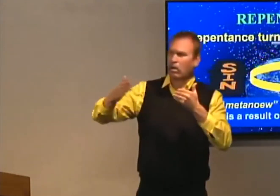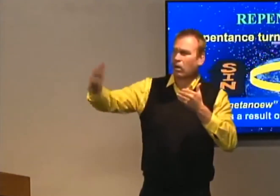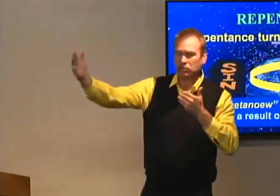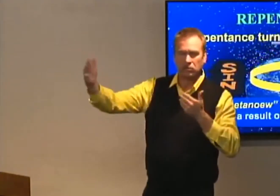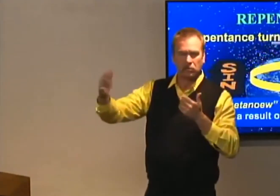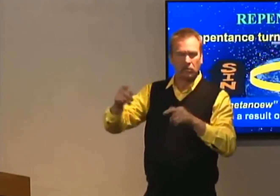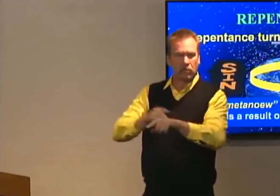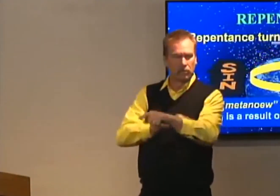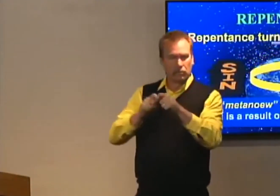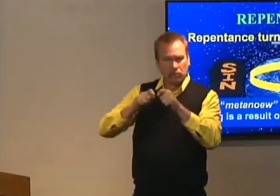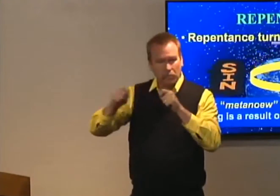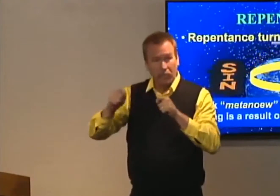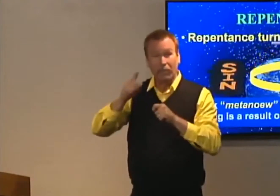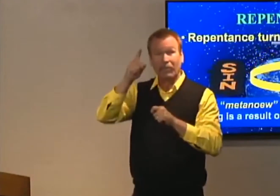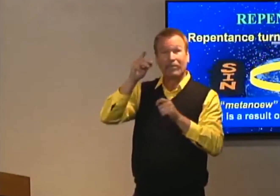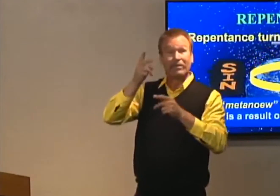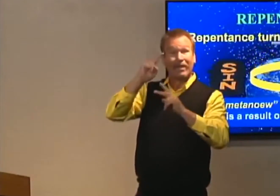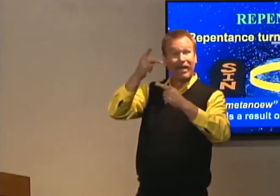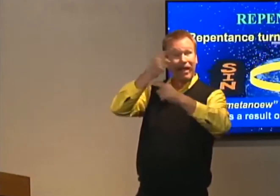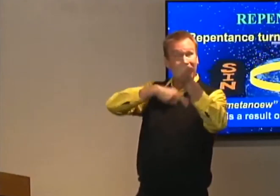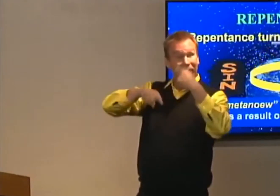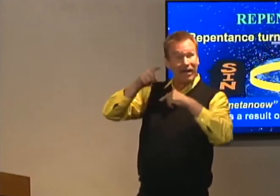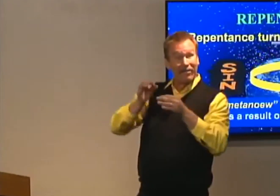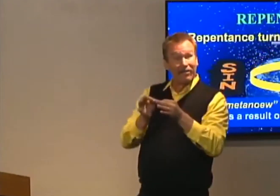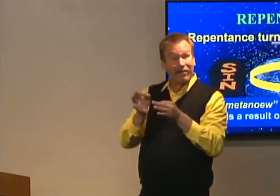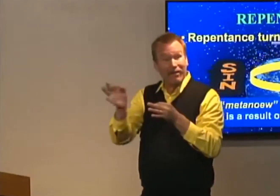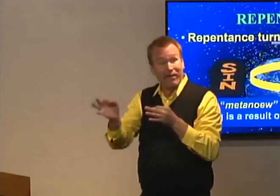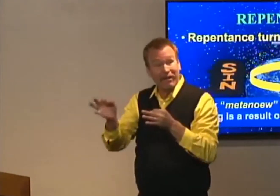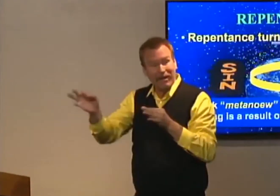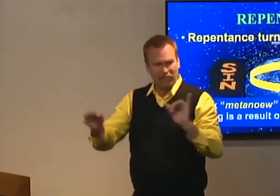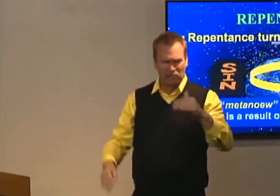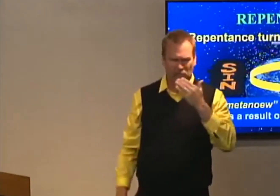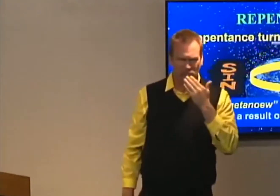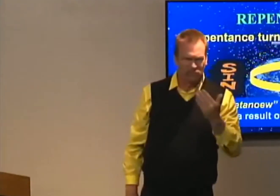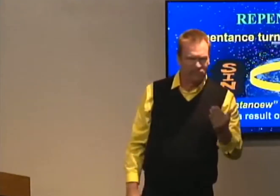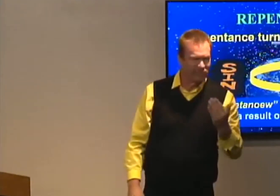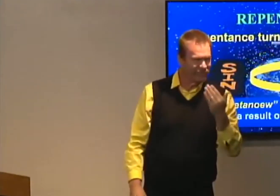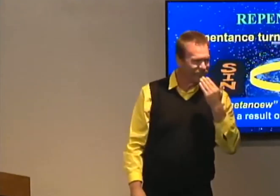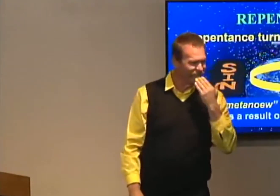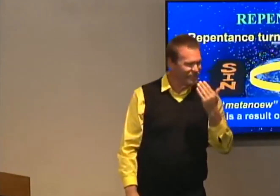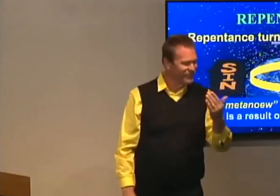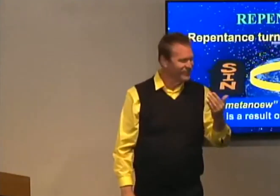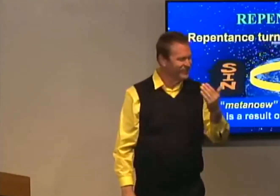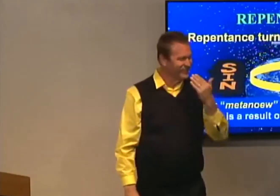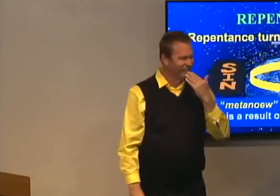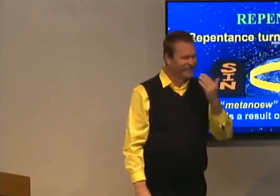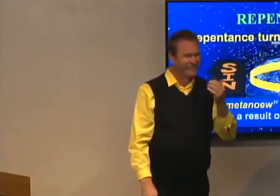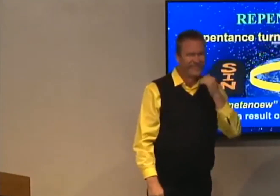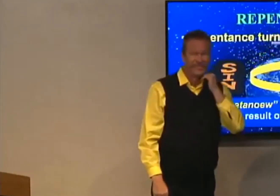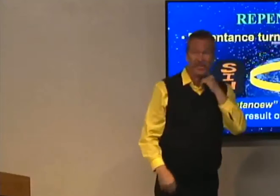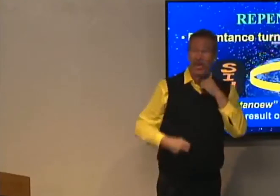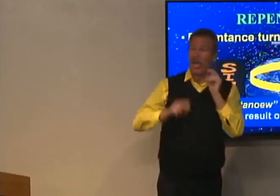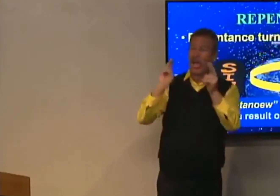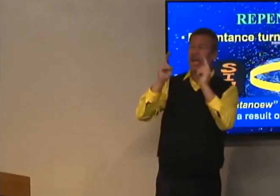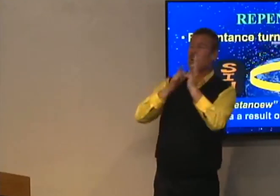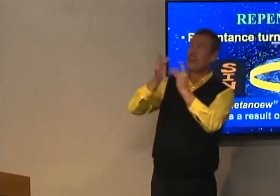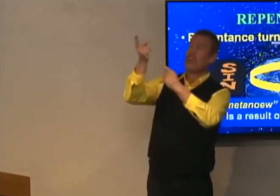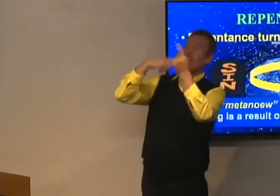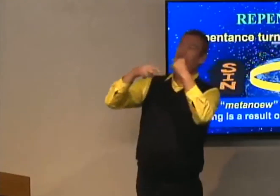And repentance is what God desires, and that's why he's delaying his coming, his return. And this is good news. This is great